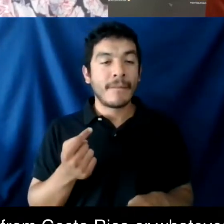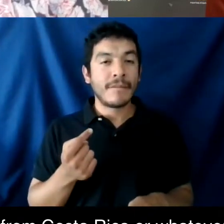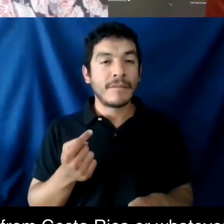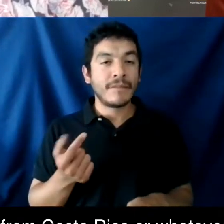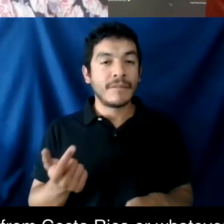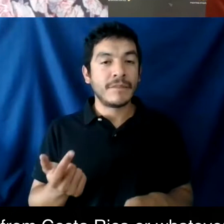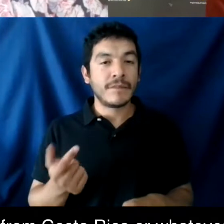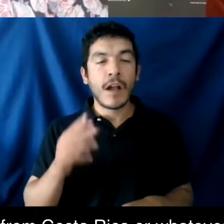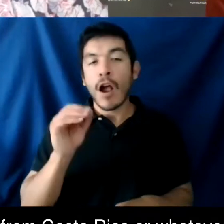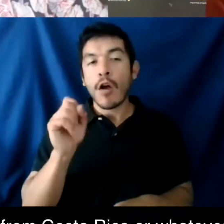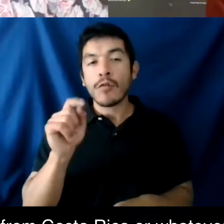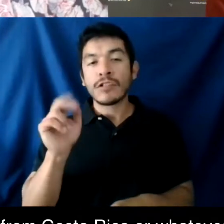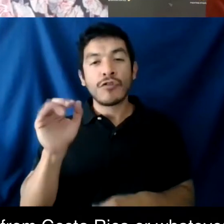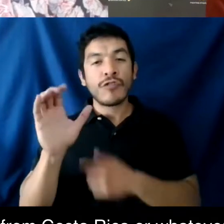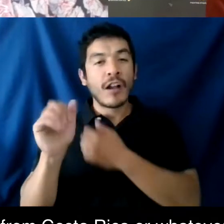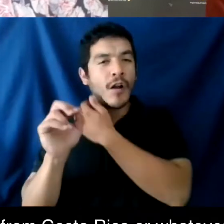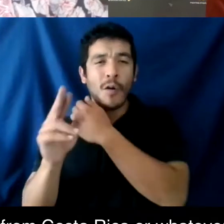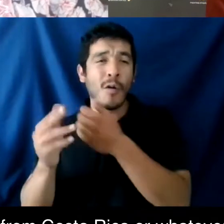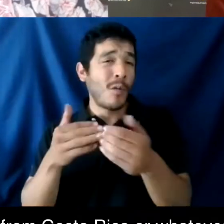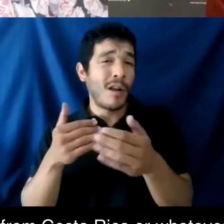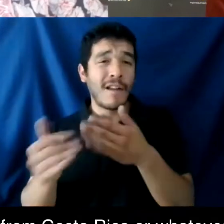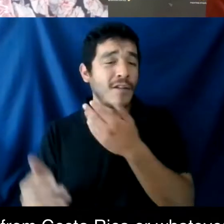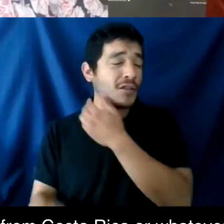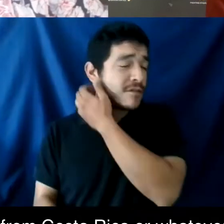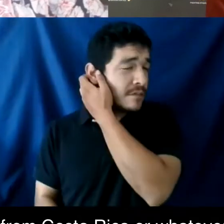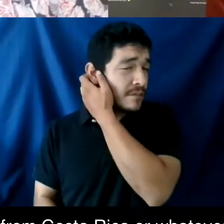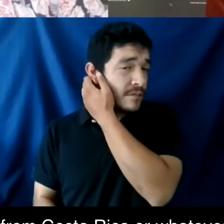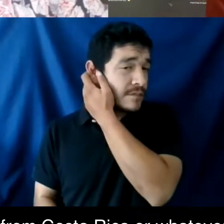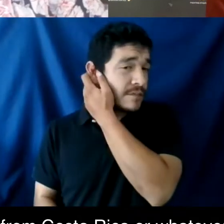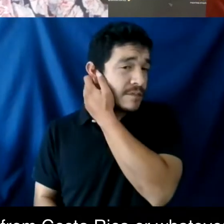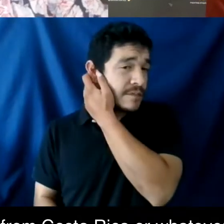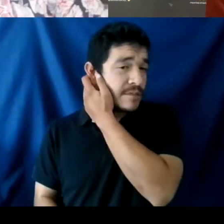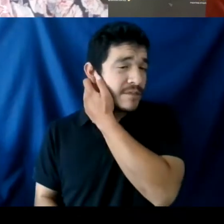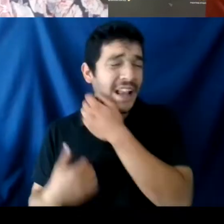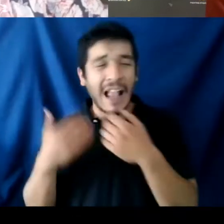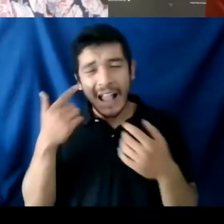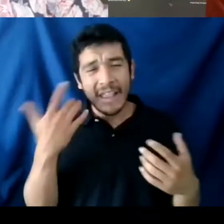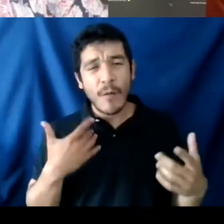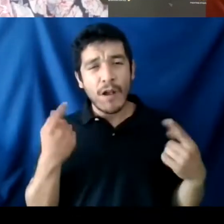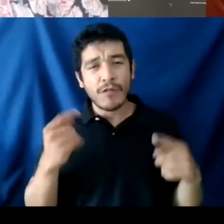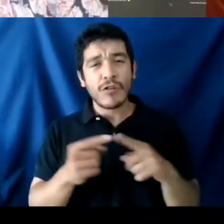from Costa Rica or whatever. So I think what I'm trying to say is that